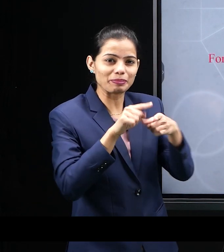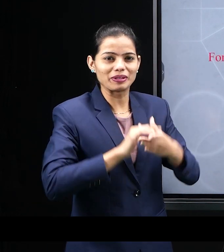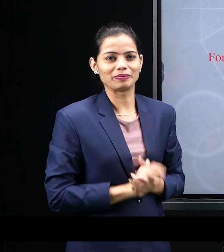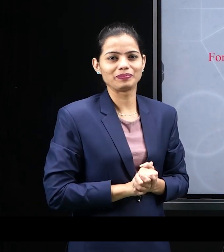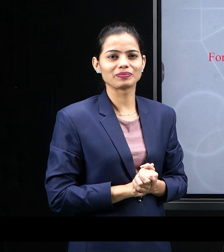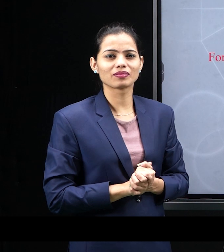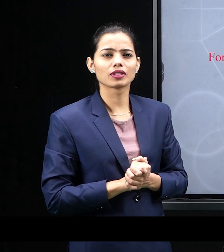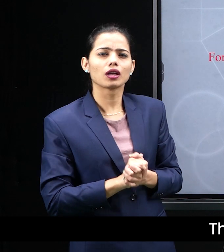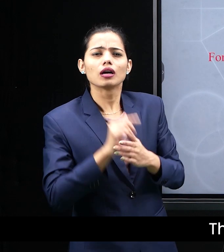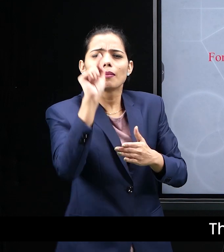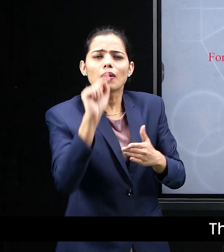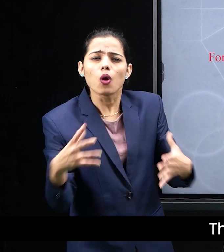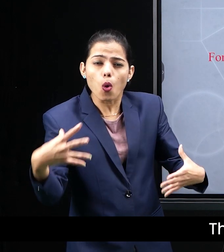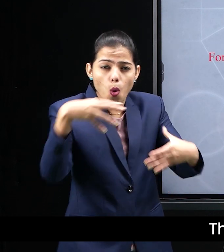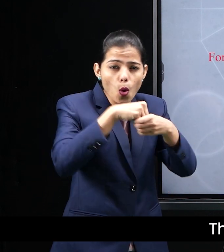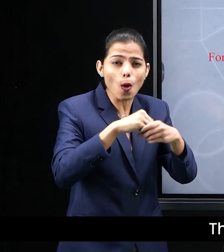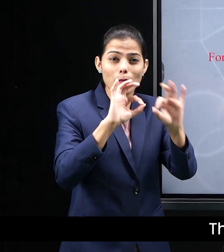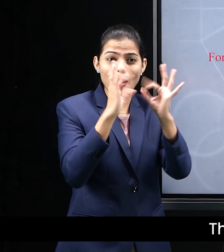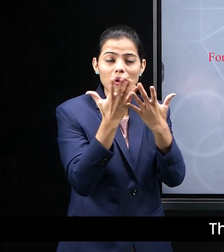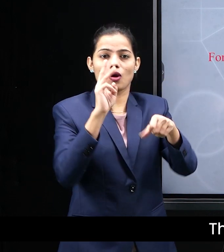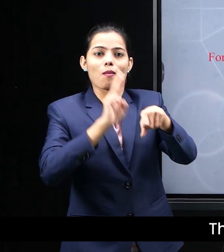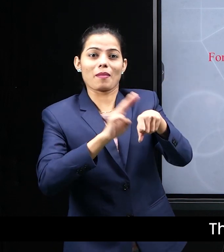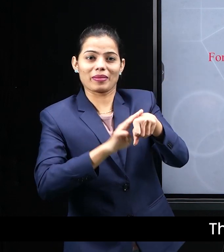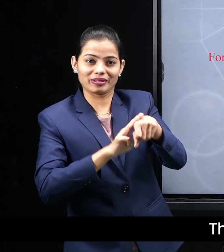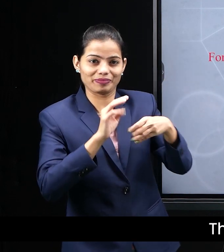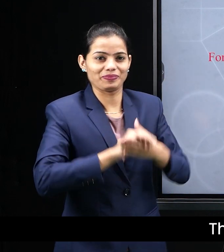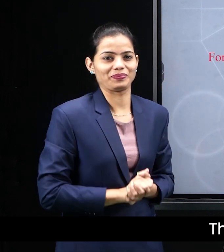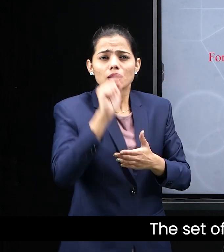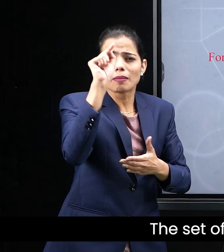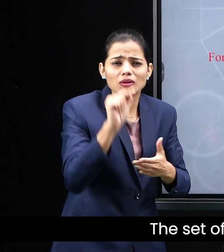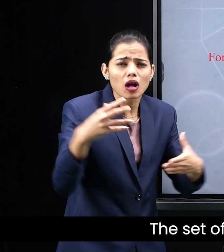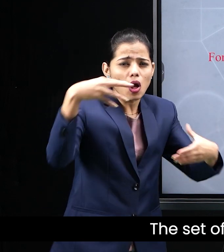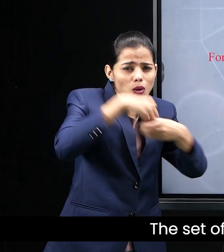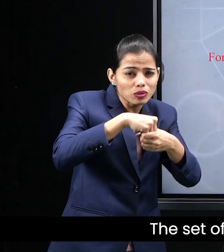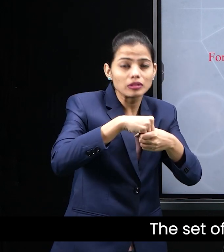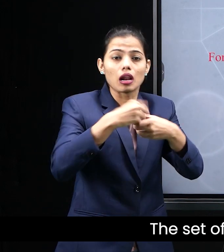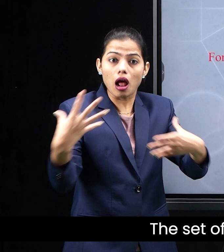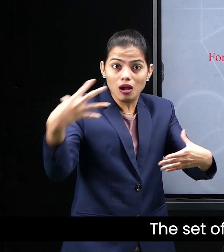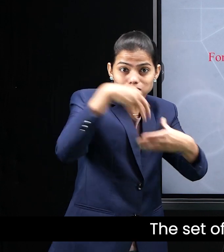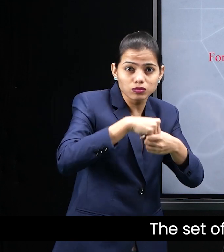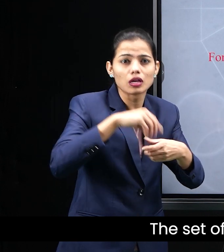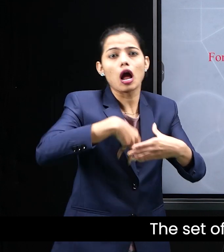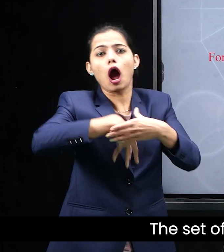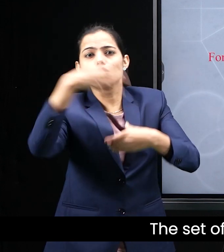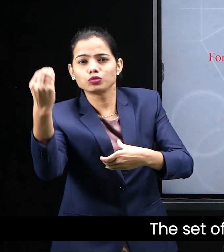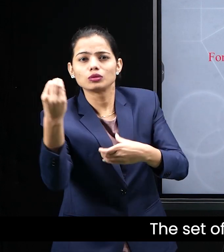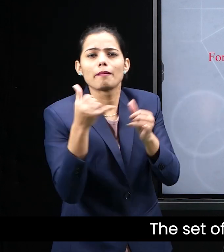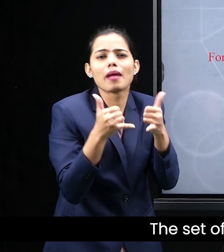example, the set of family members, the set of indoor-outdoor games you